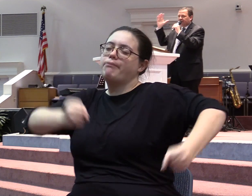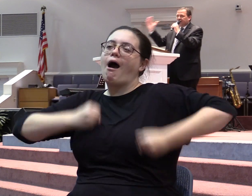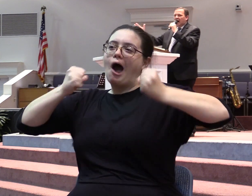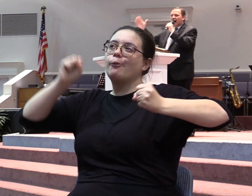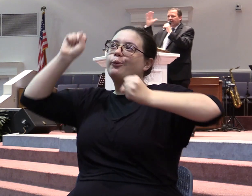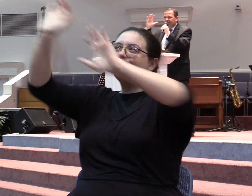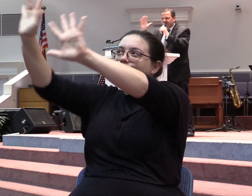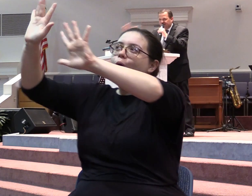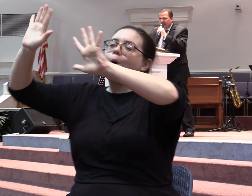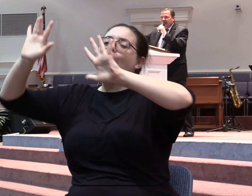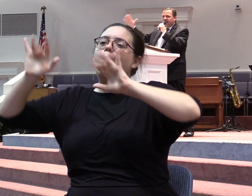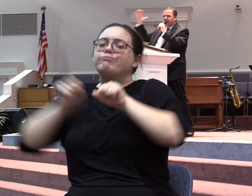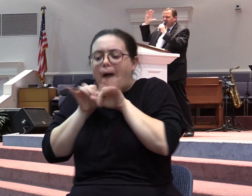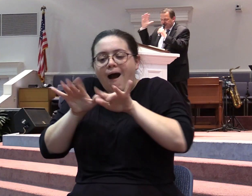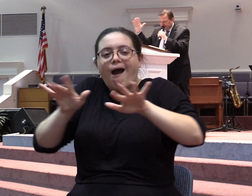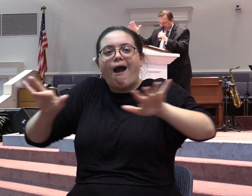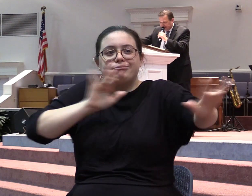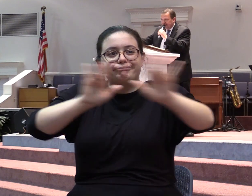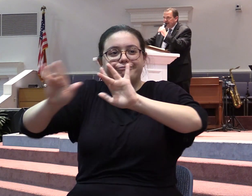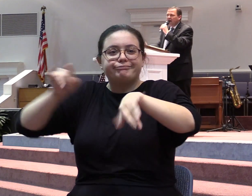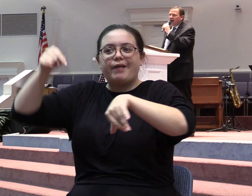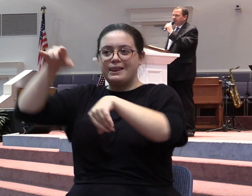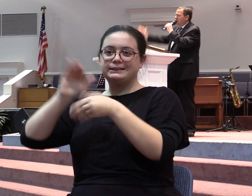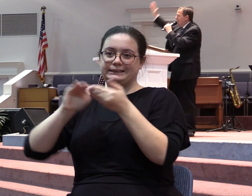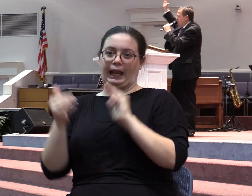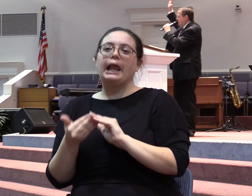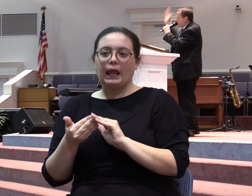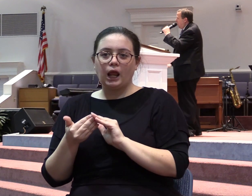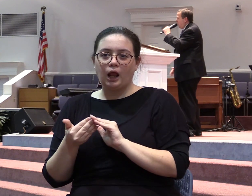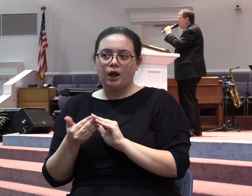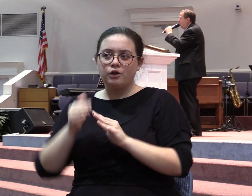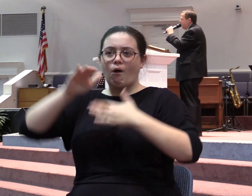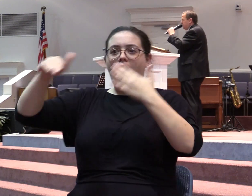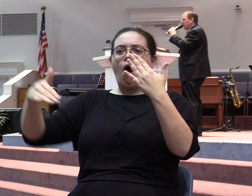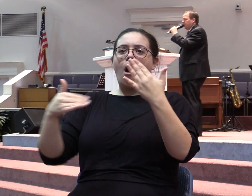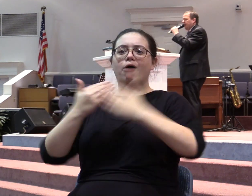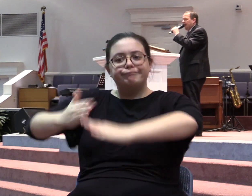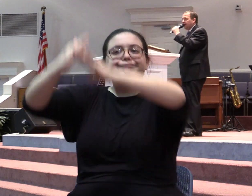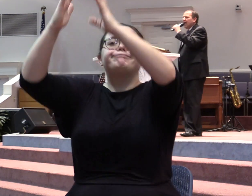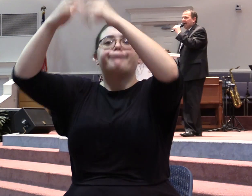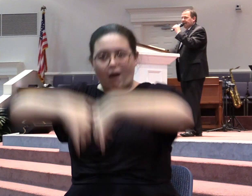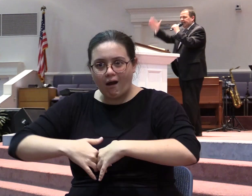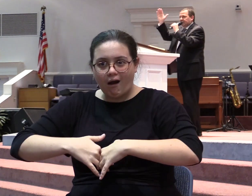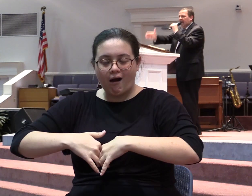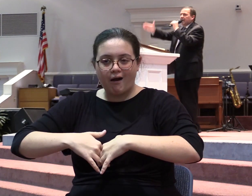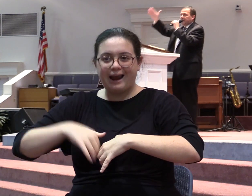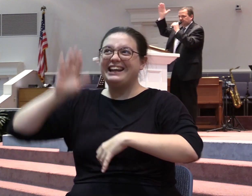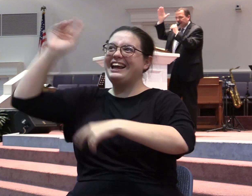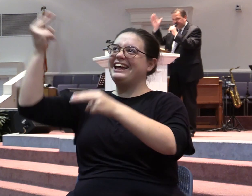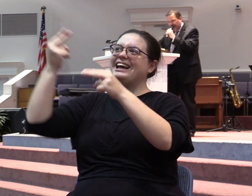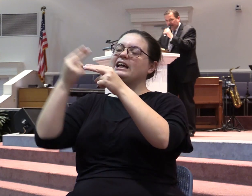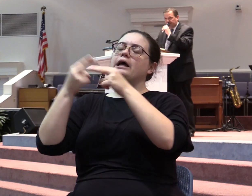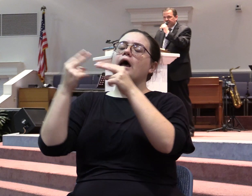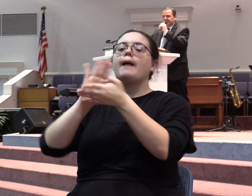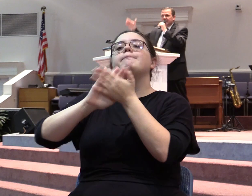glory of God invade this city until every stronghold is pulled down and his name is